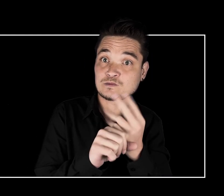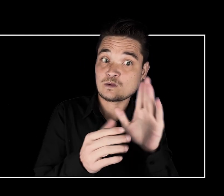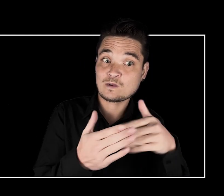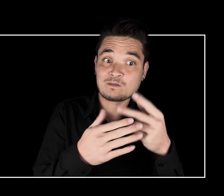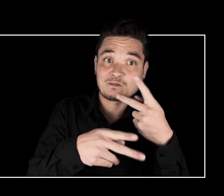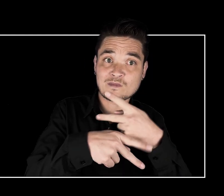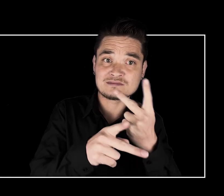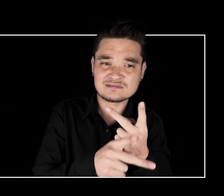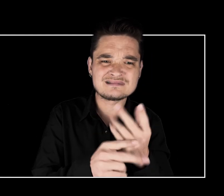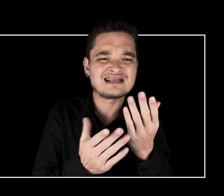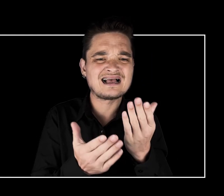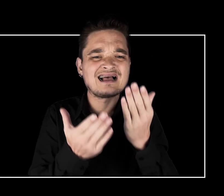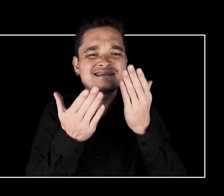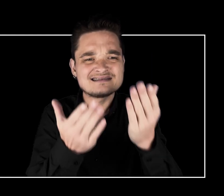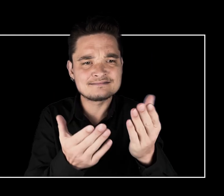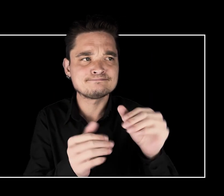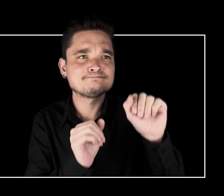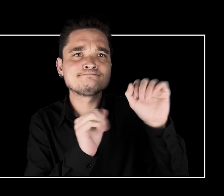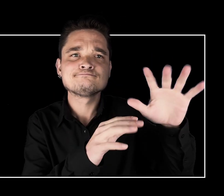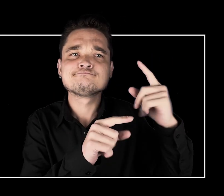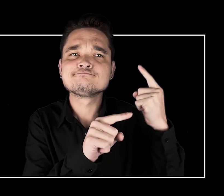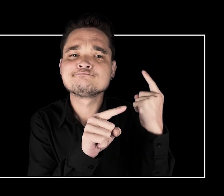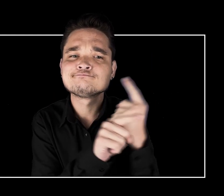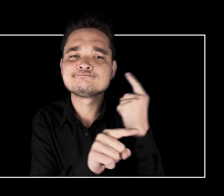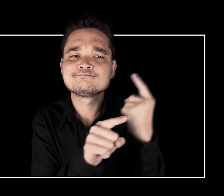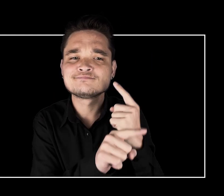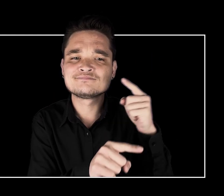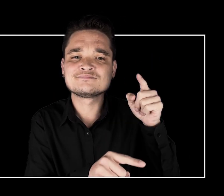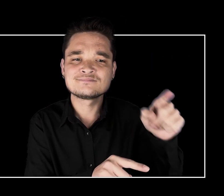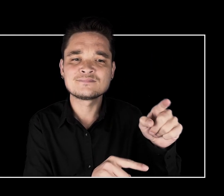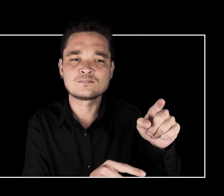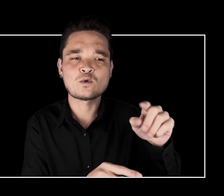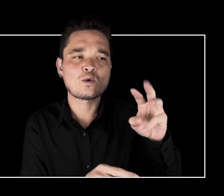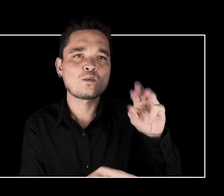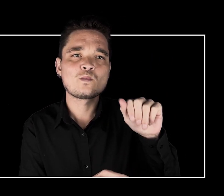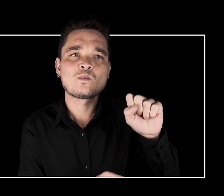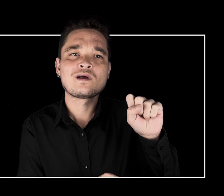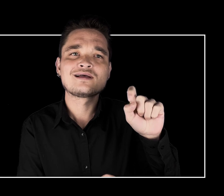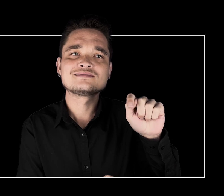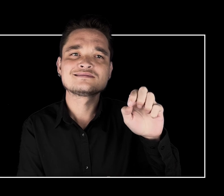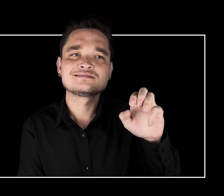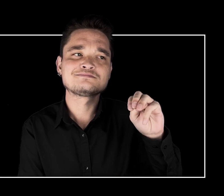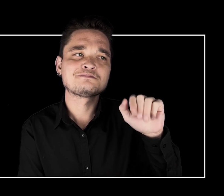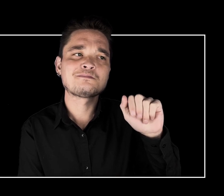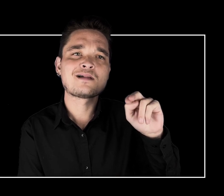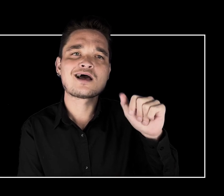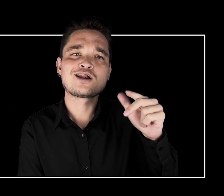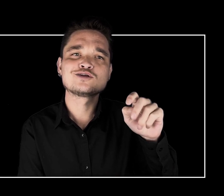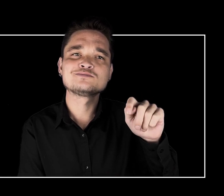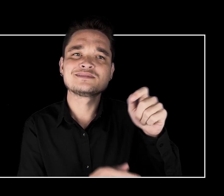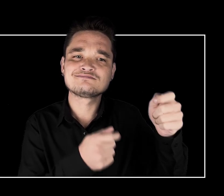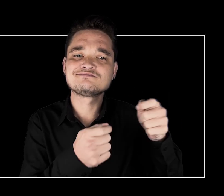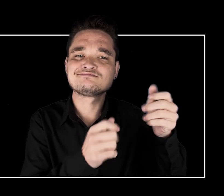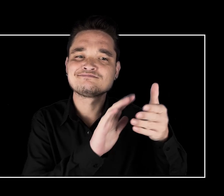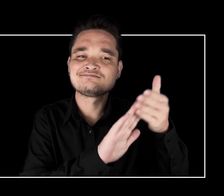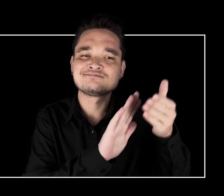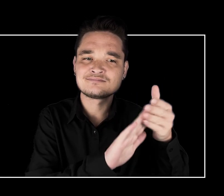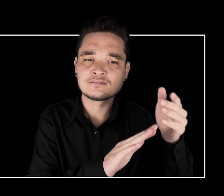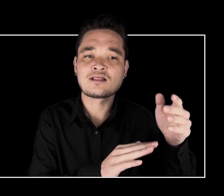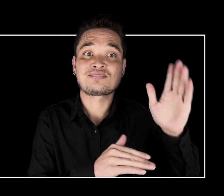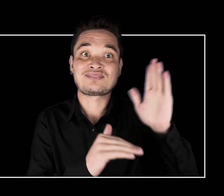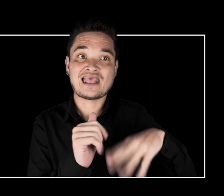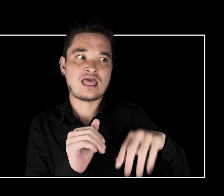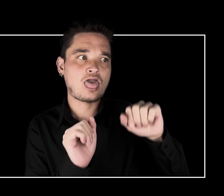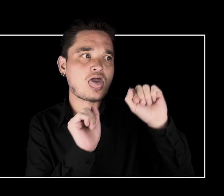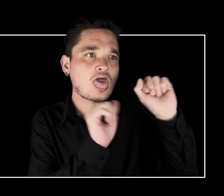products, dispose of them at a solid waste management facility, instead of dumping them down the drain or tossing them in